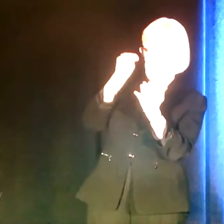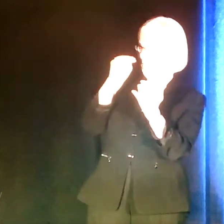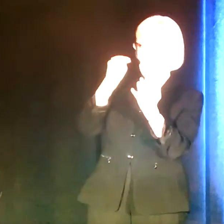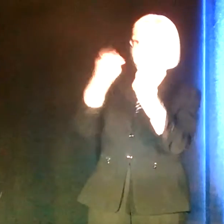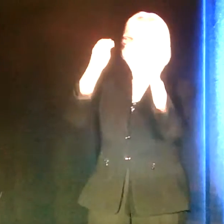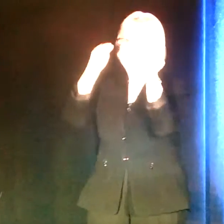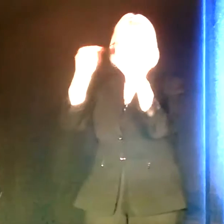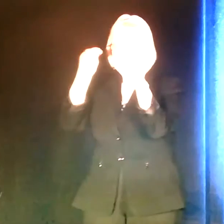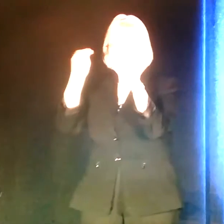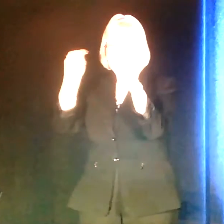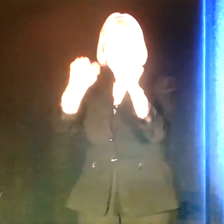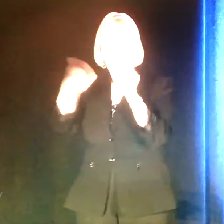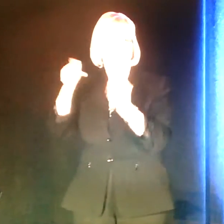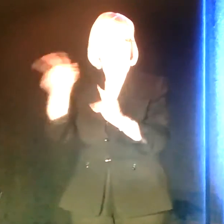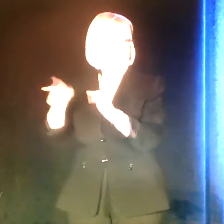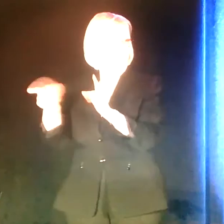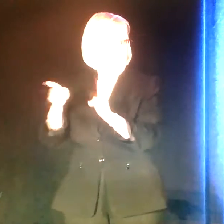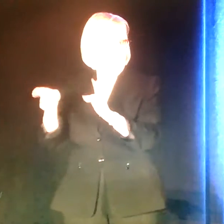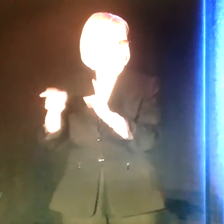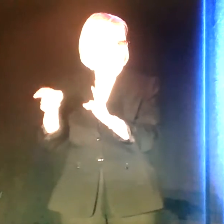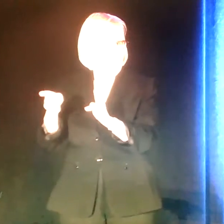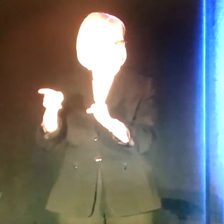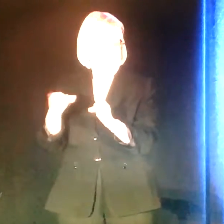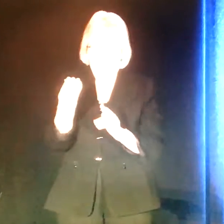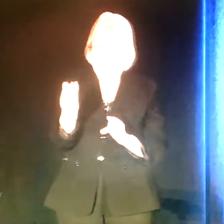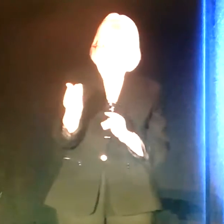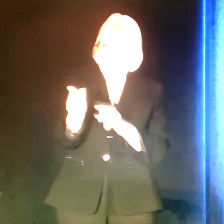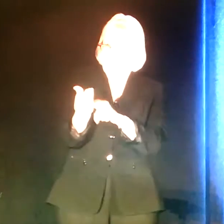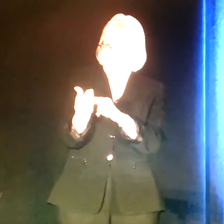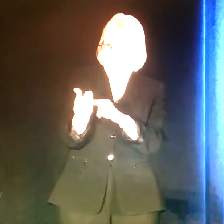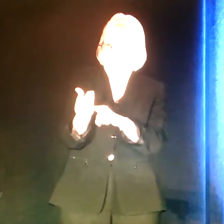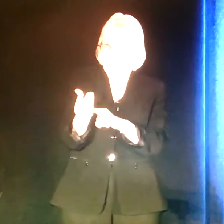it, share, teach other people.